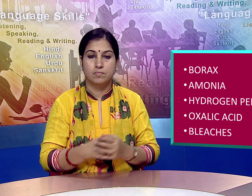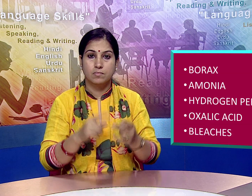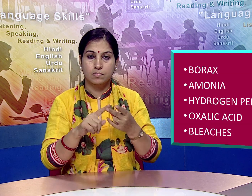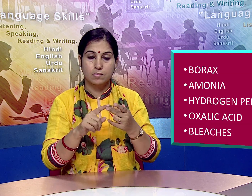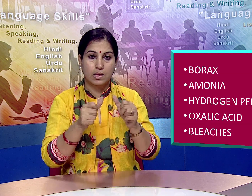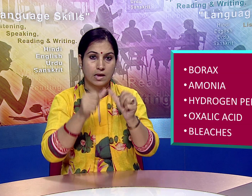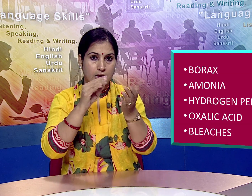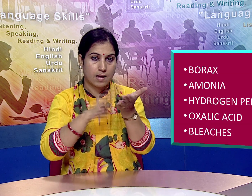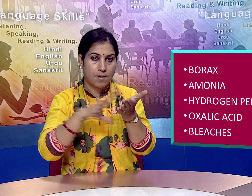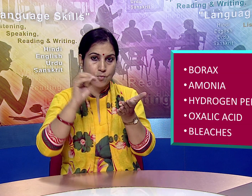ammonia,